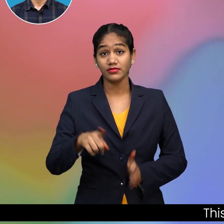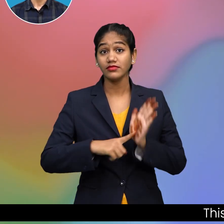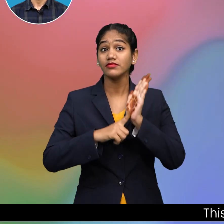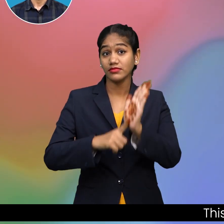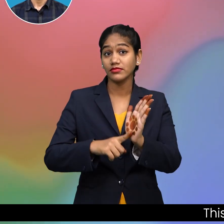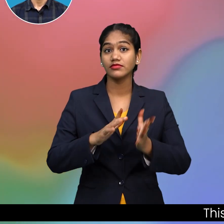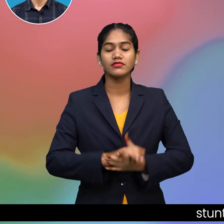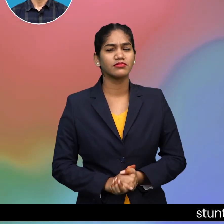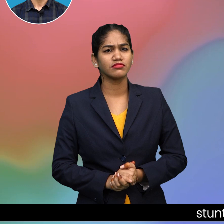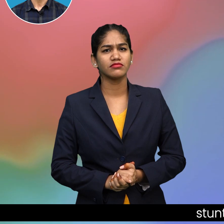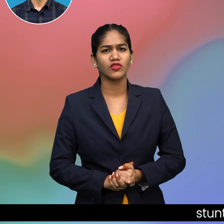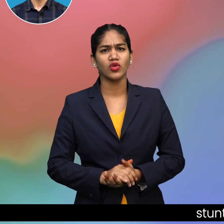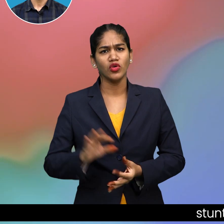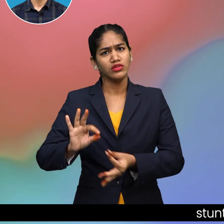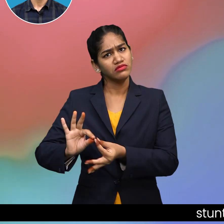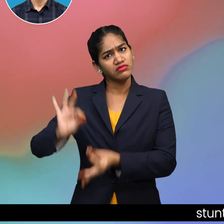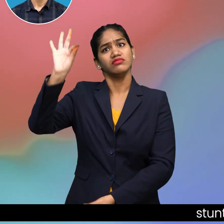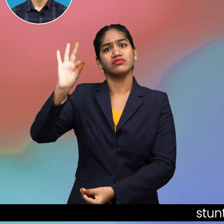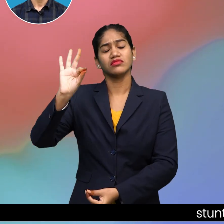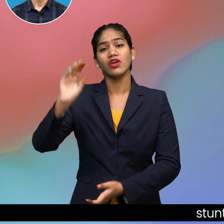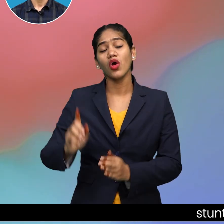This results in stunted growth,